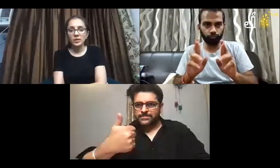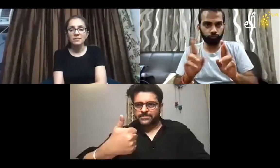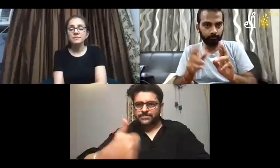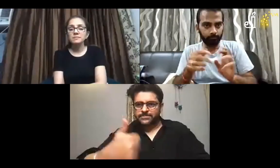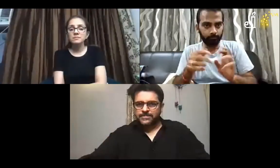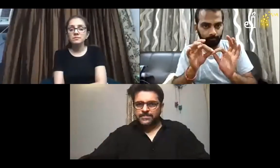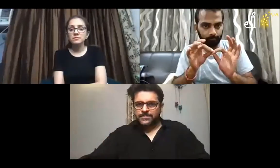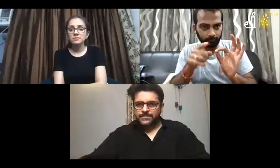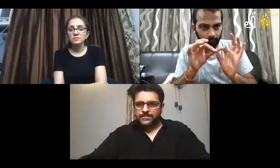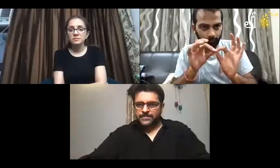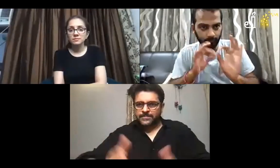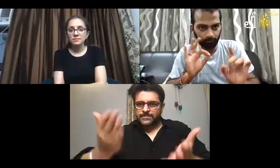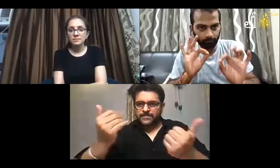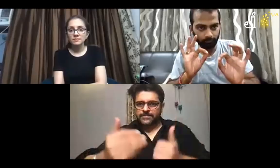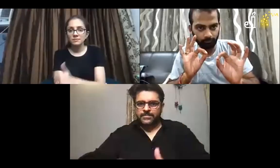okay.